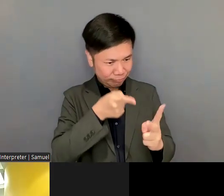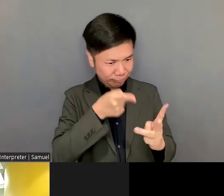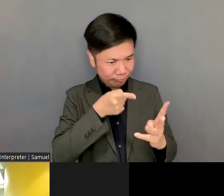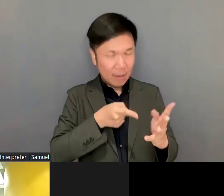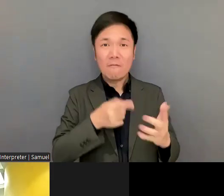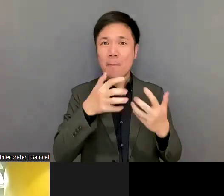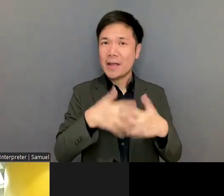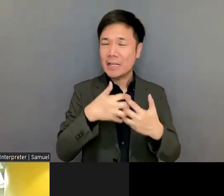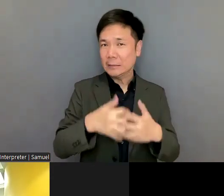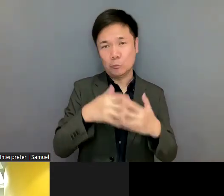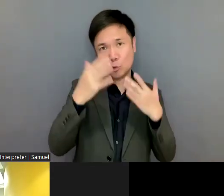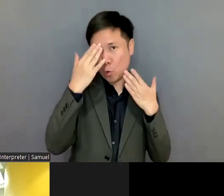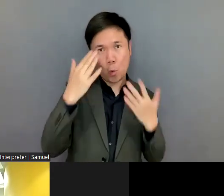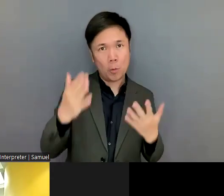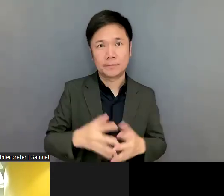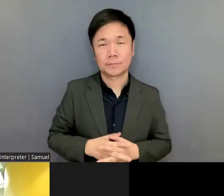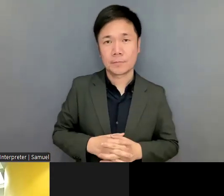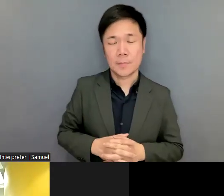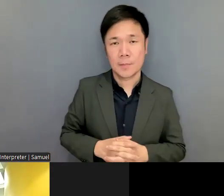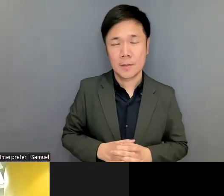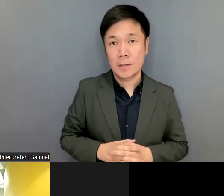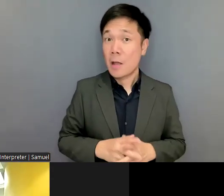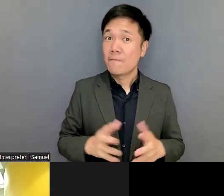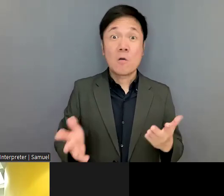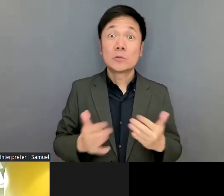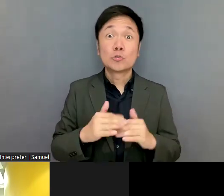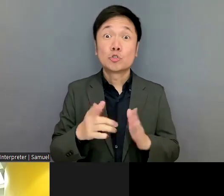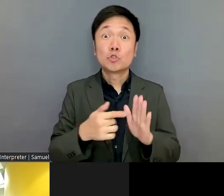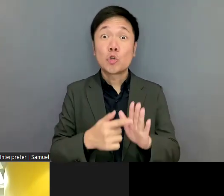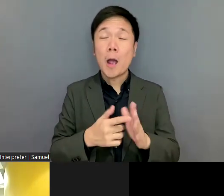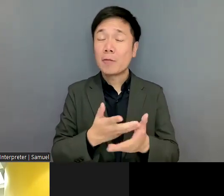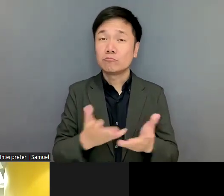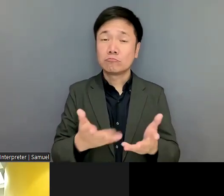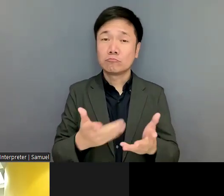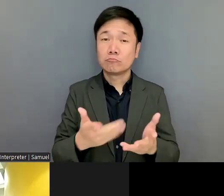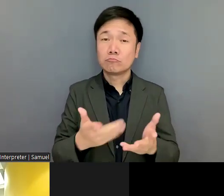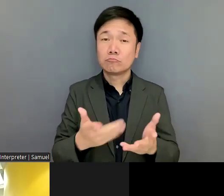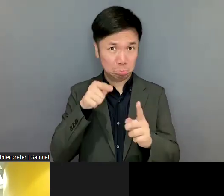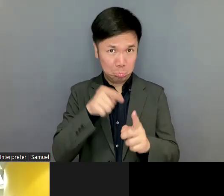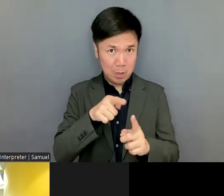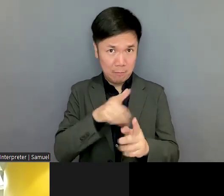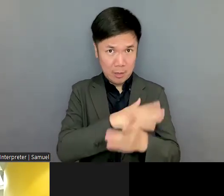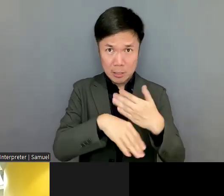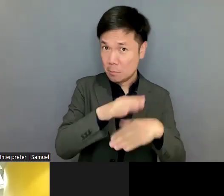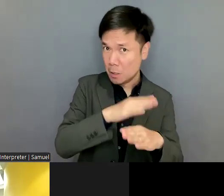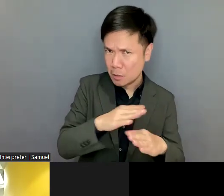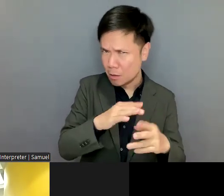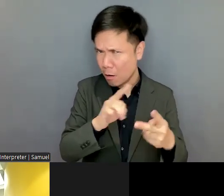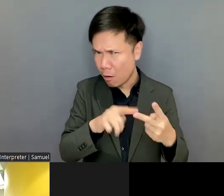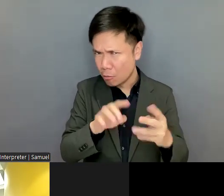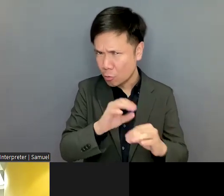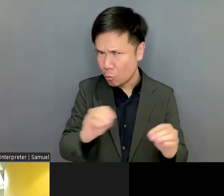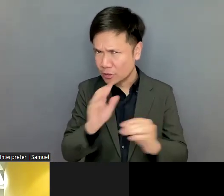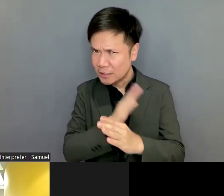son to verdaderamente personas con to discapacidad, say that ya que someone is a person, algunos países, por indigenous ejemplo, person with pongo disability or person with el disability. ejemplo